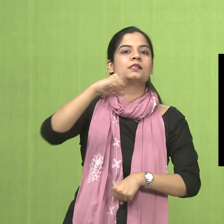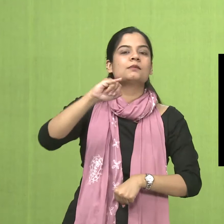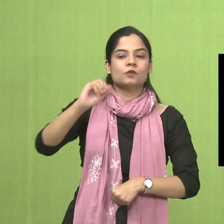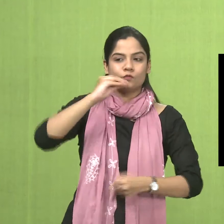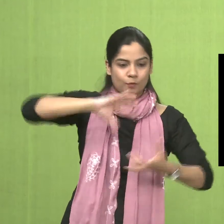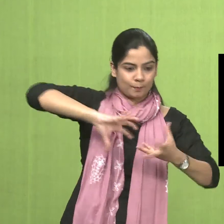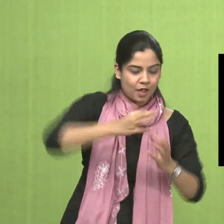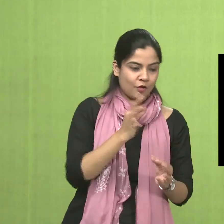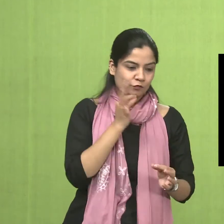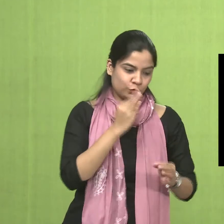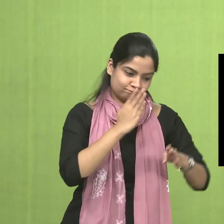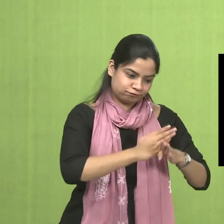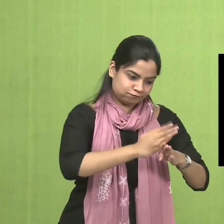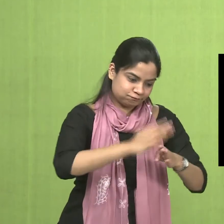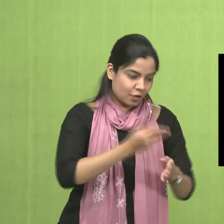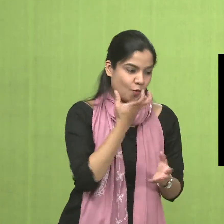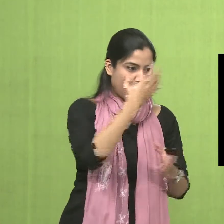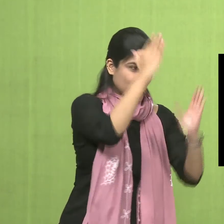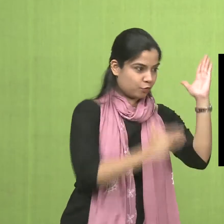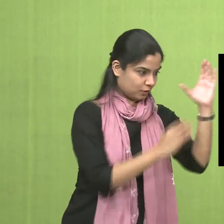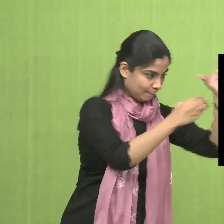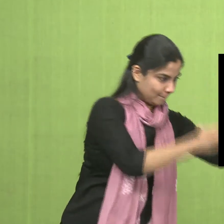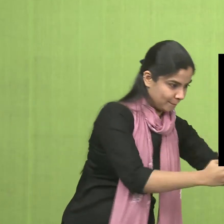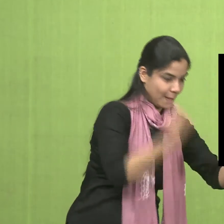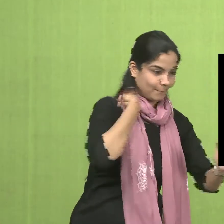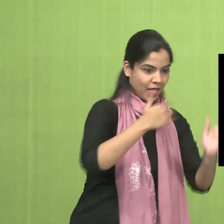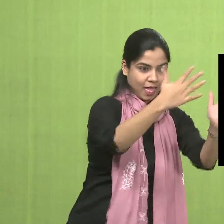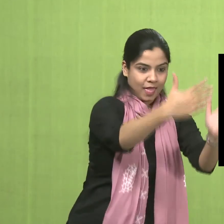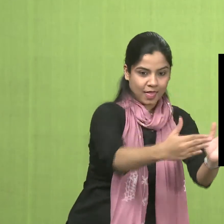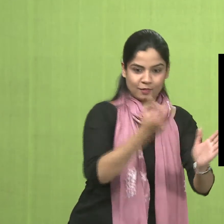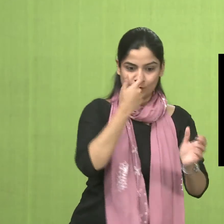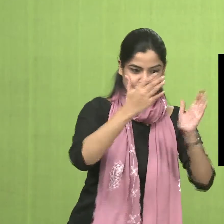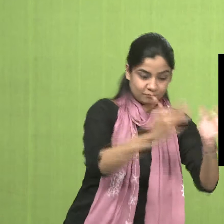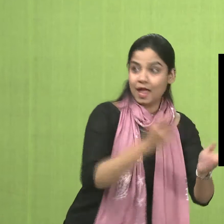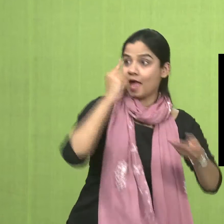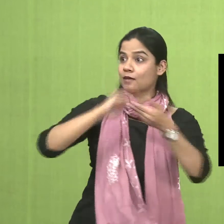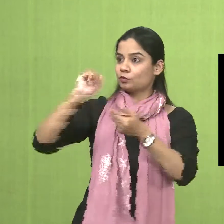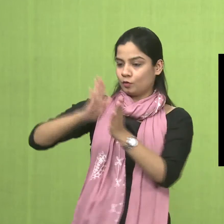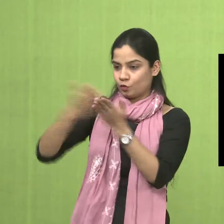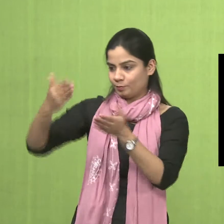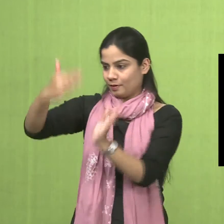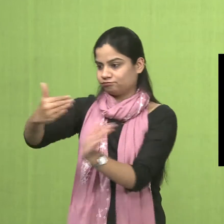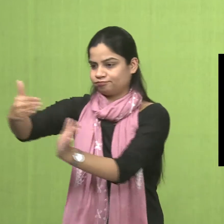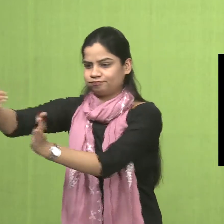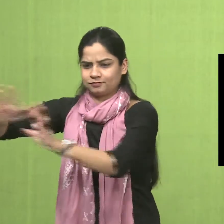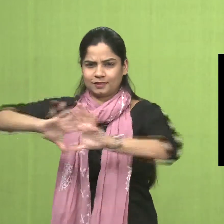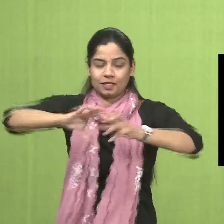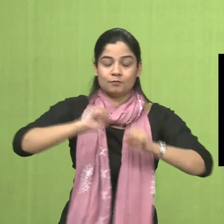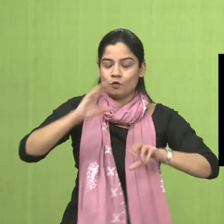before the baby wakes up, get the works done, fill the water bottles, cut the fruits, whatever notepads etc. for your husband have